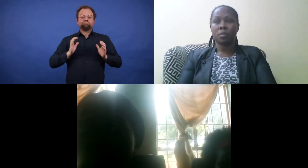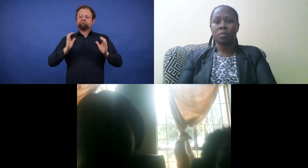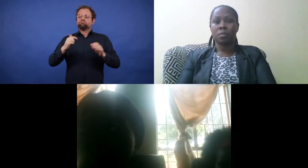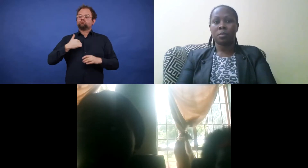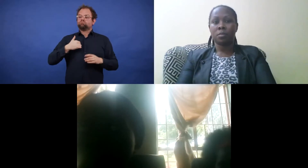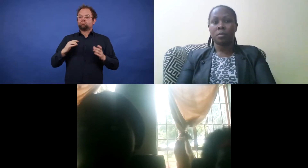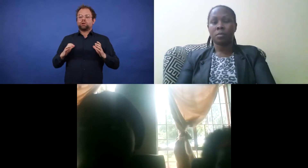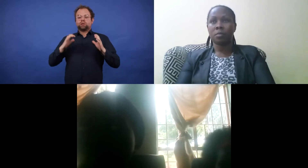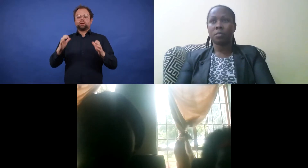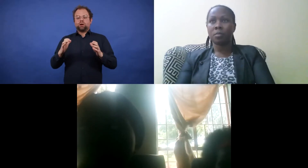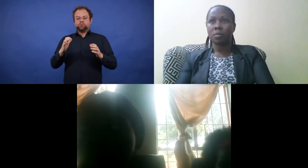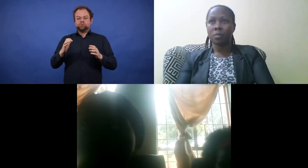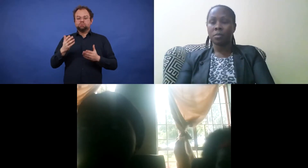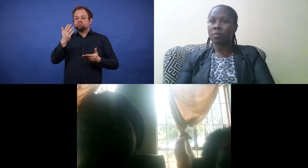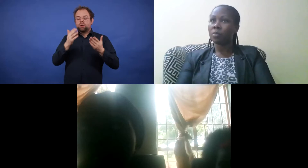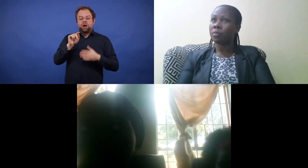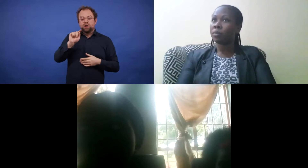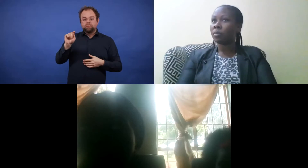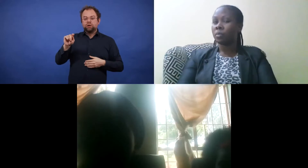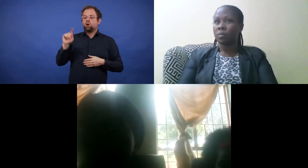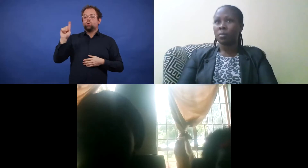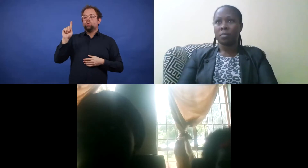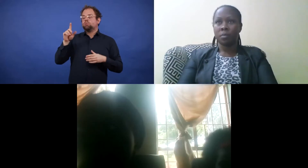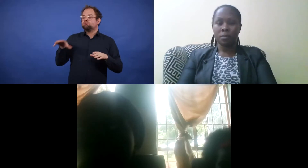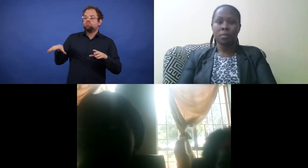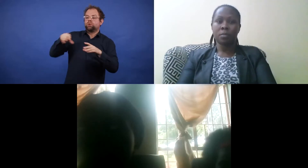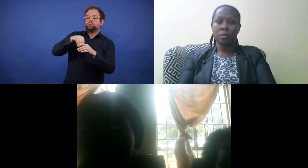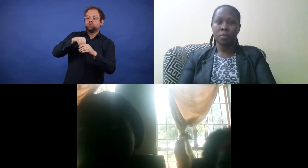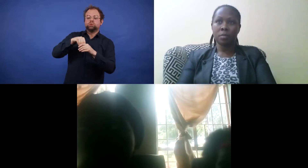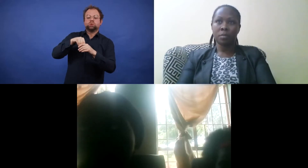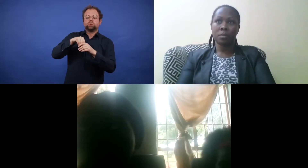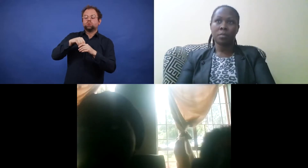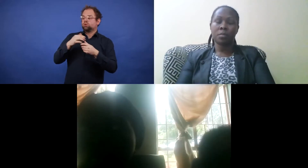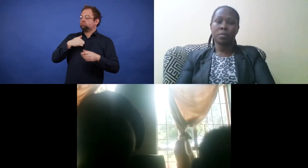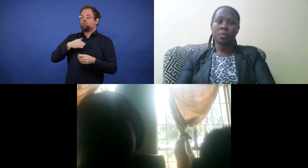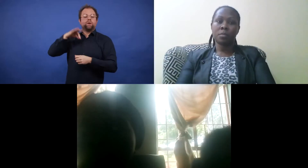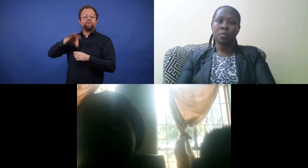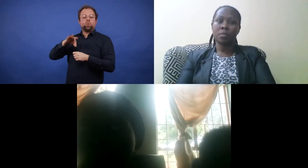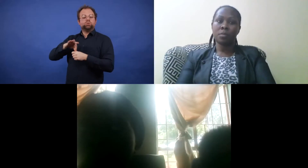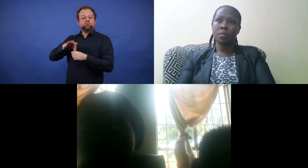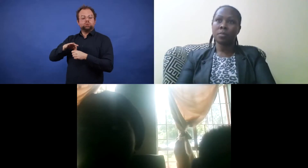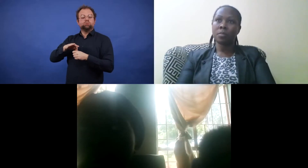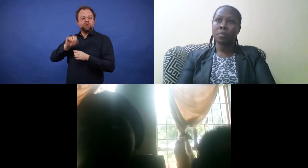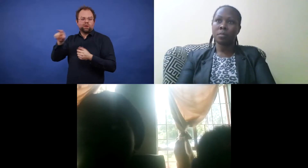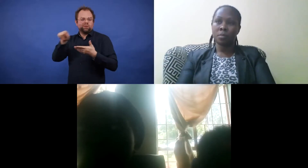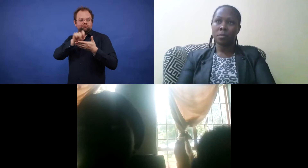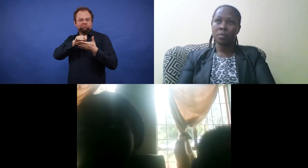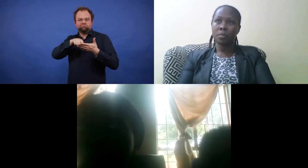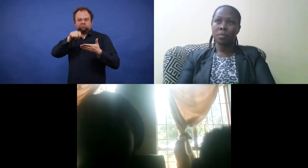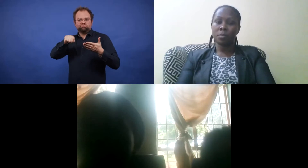we can feed the government or those people who are in authorities to help